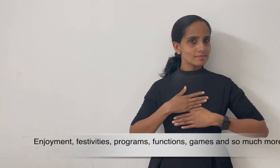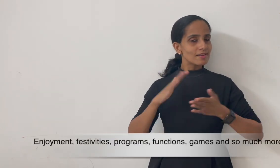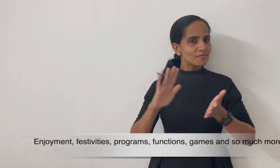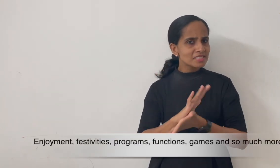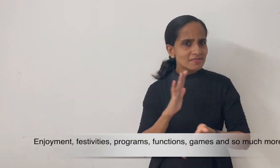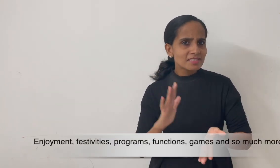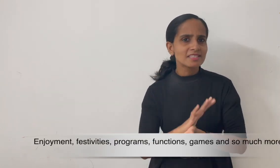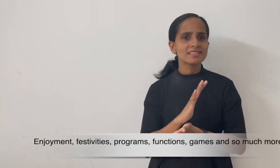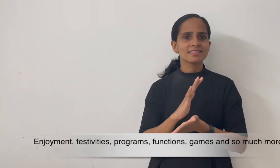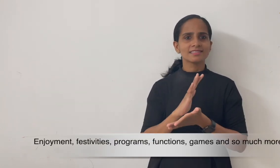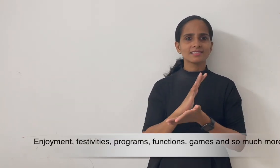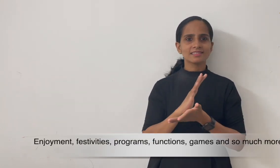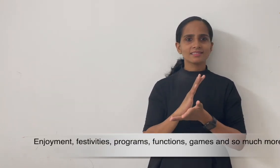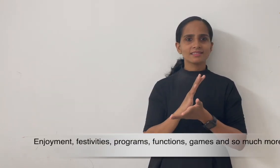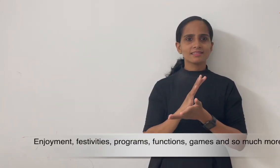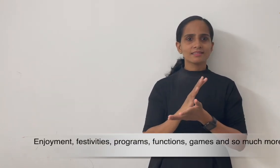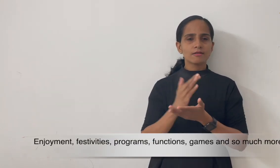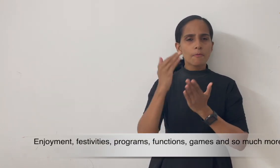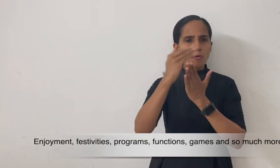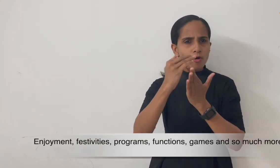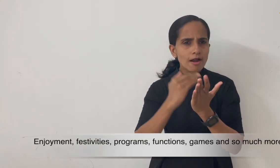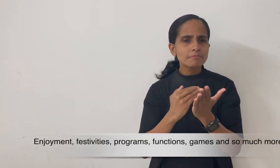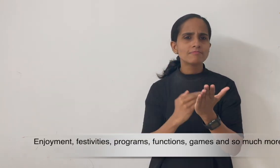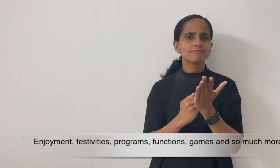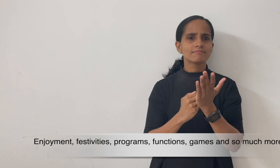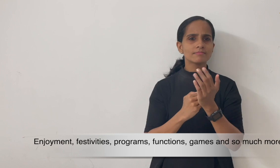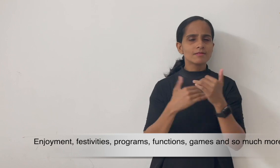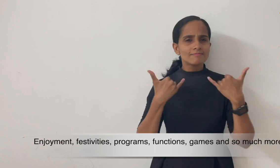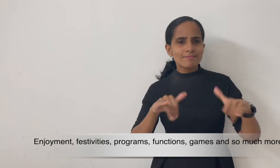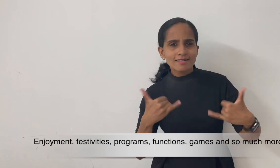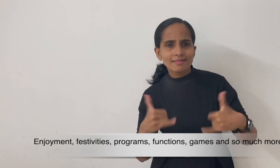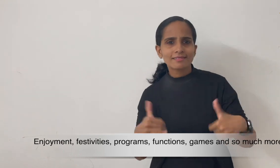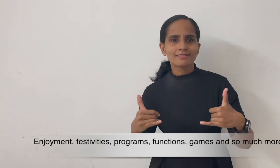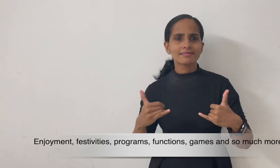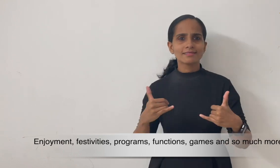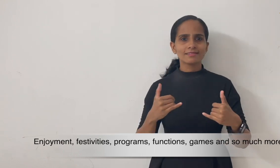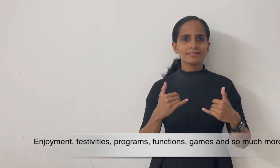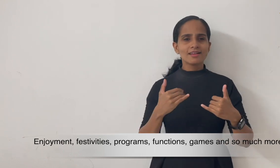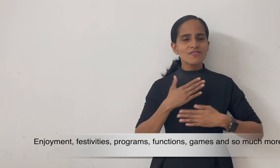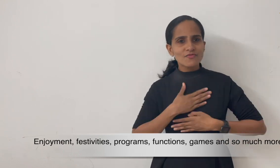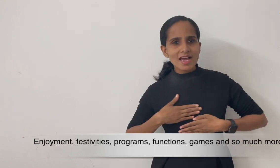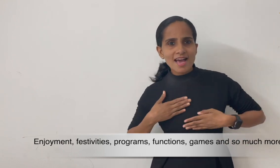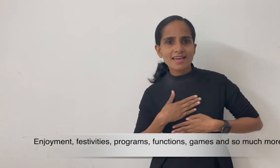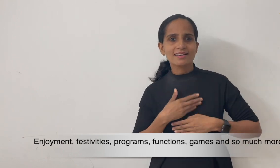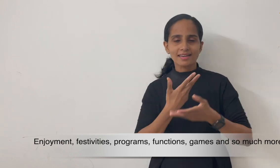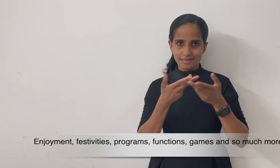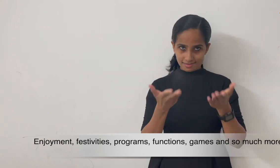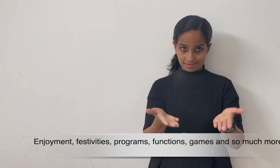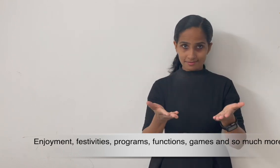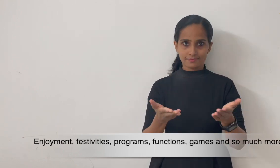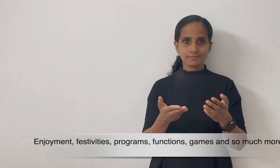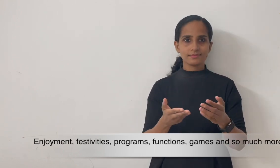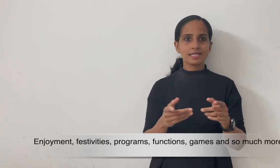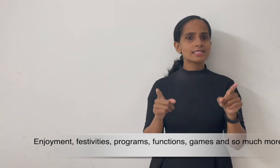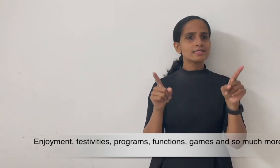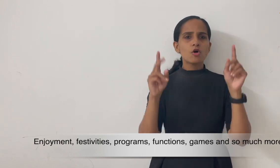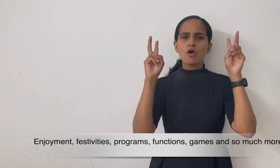Celebrations, Enjoyment, Festivities, Programs, Functions, Games, and so much